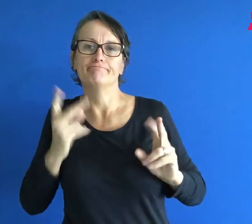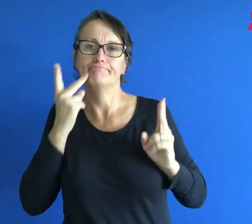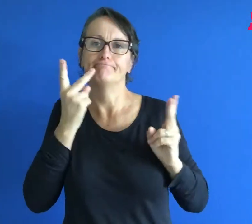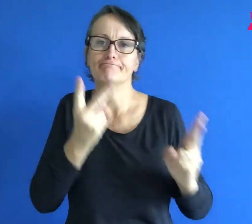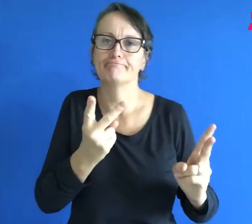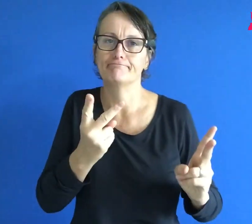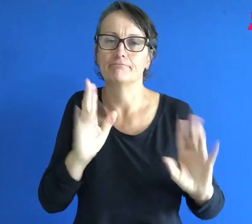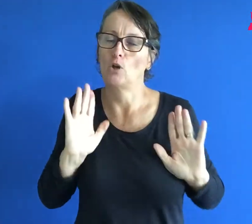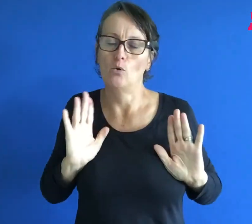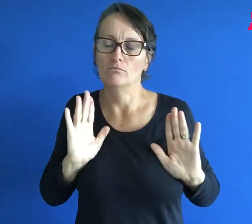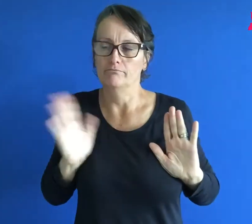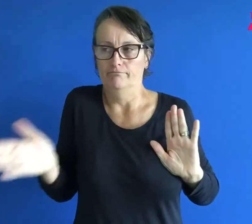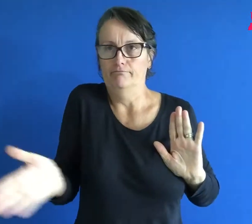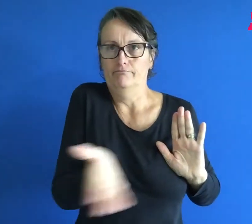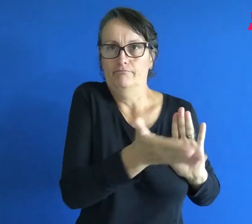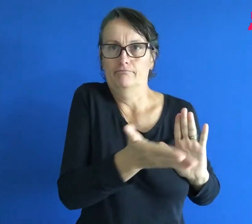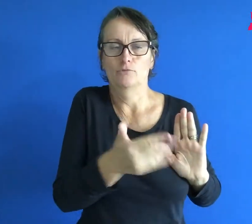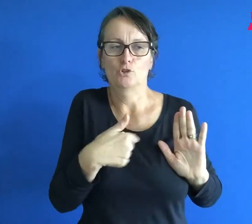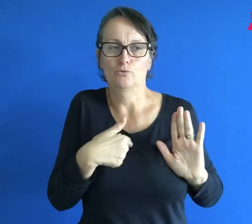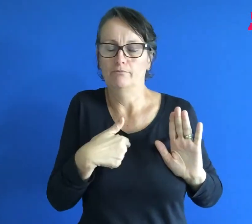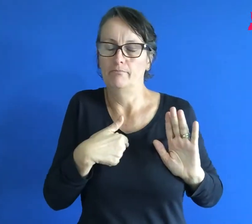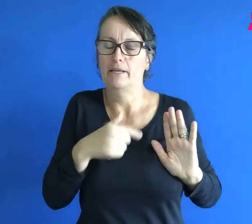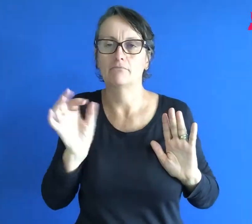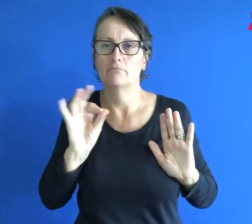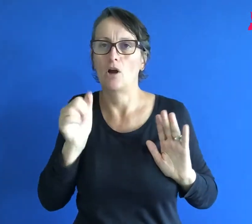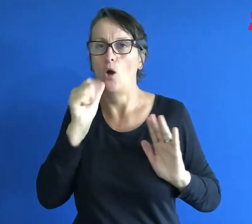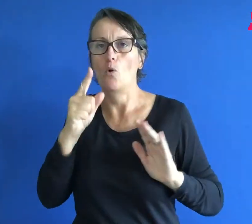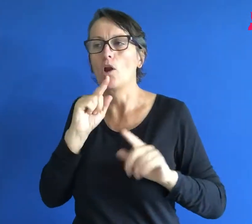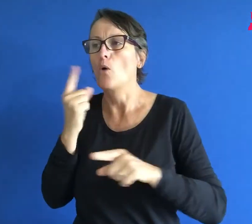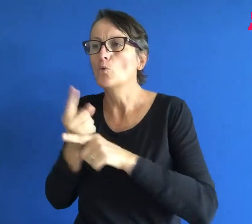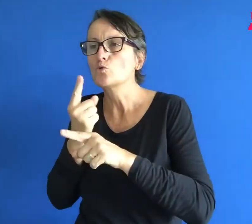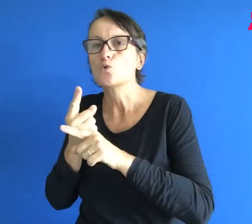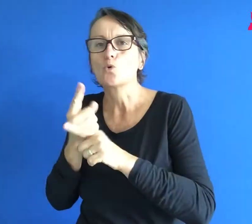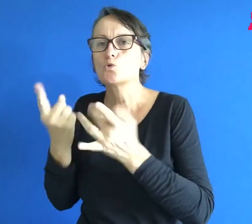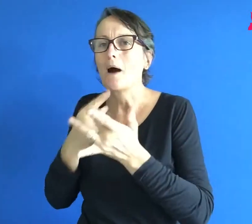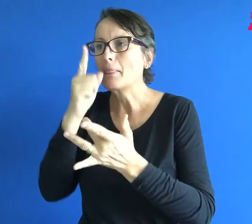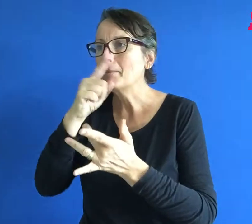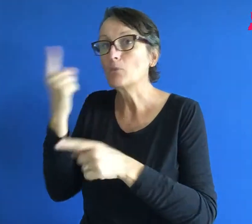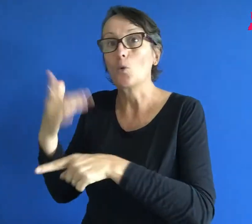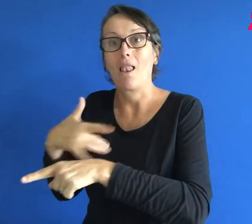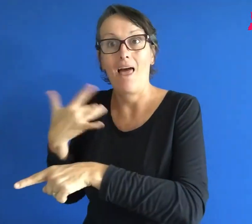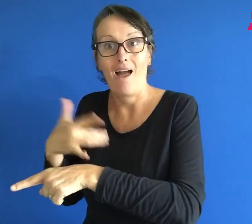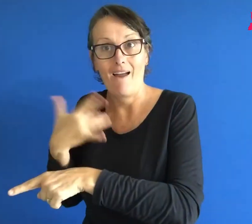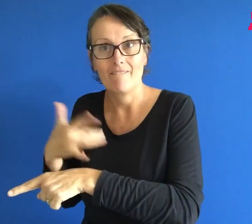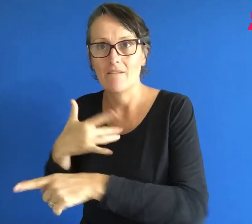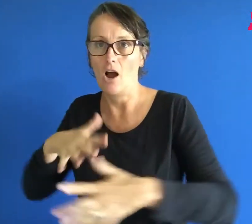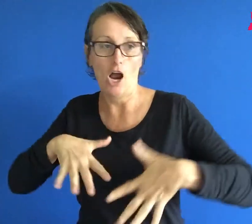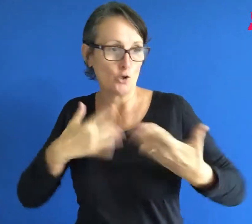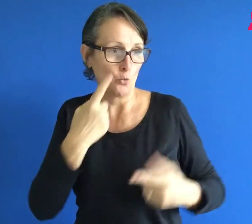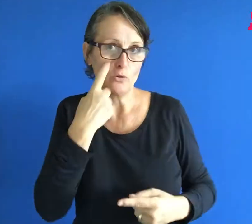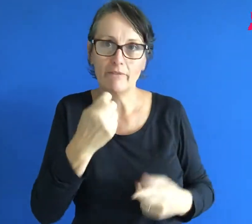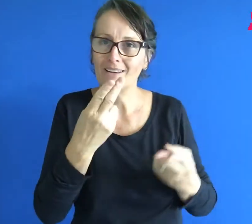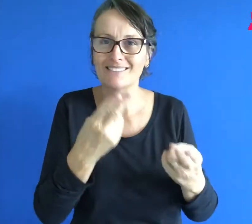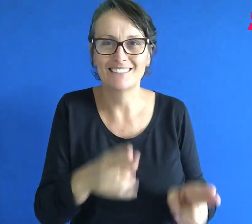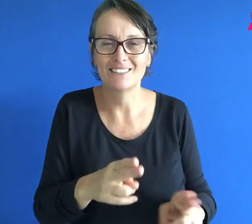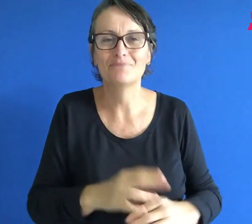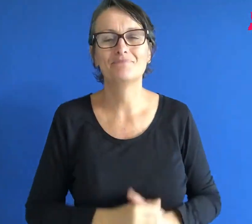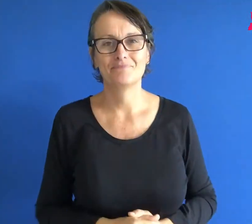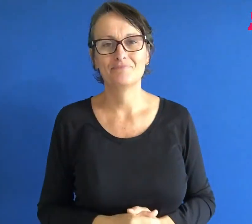that to someone else, your choice. Me, I'll go and talk to the community members that are alive. The fires in Buchan destroyed 24 homes